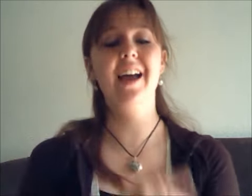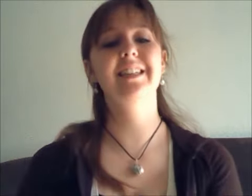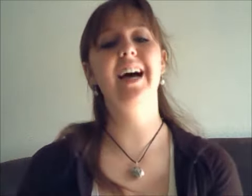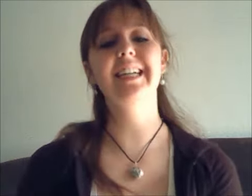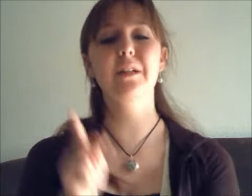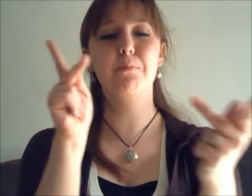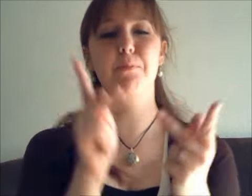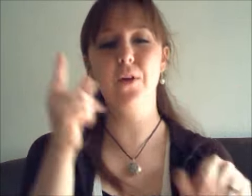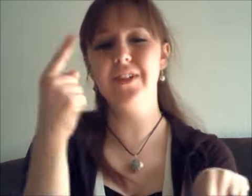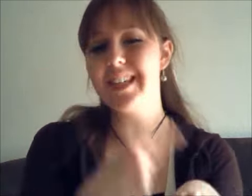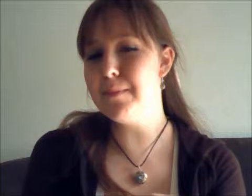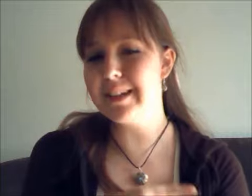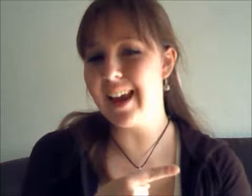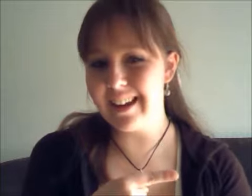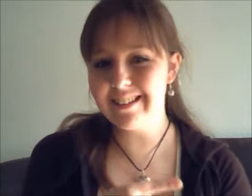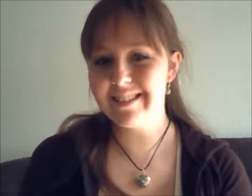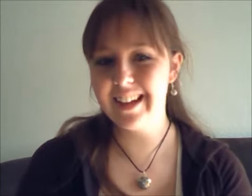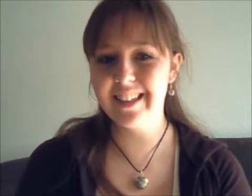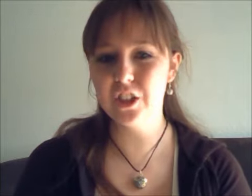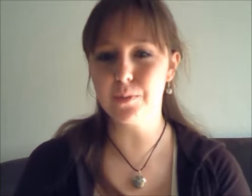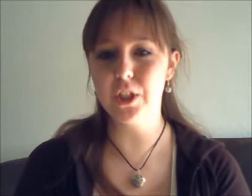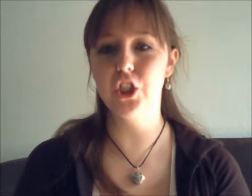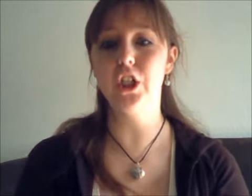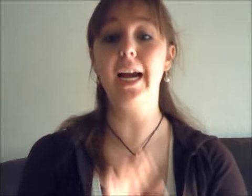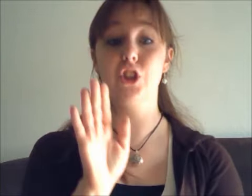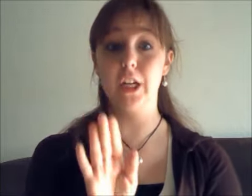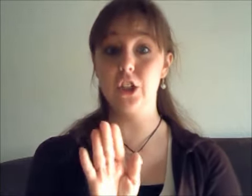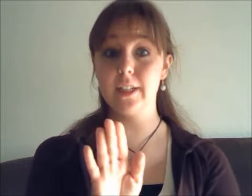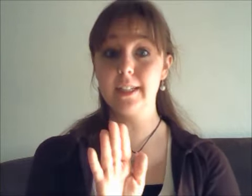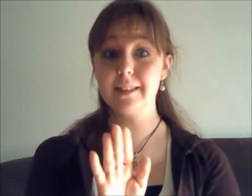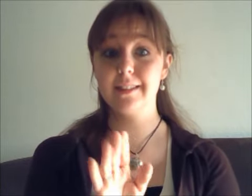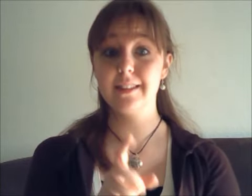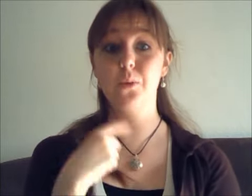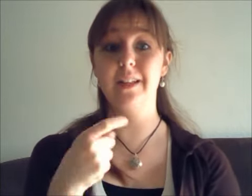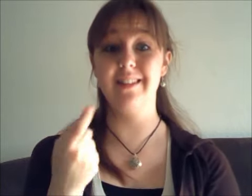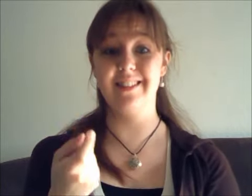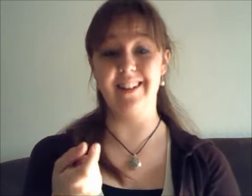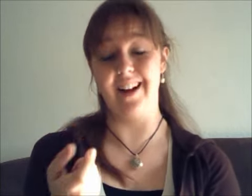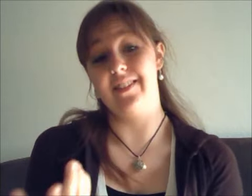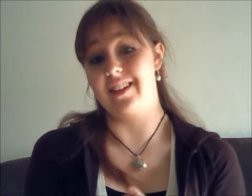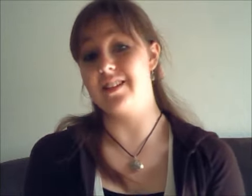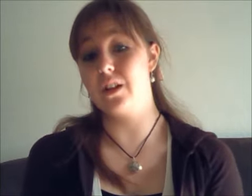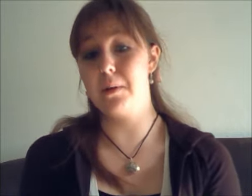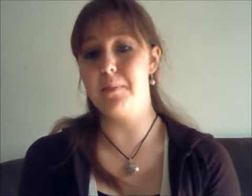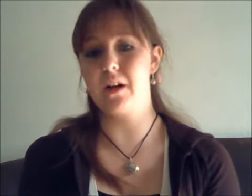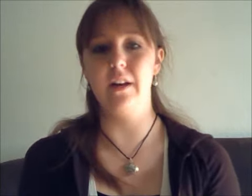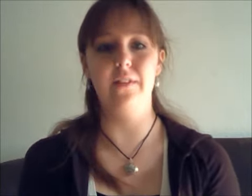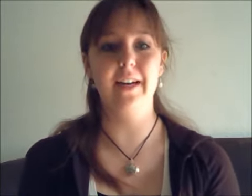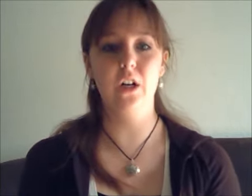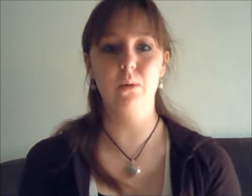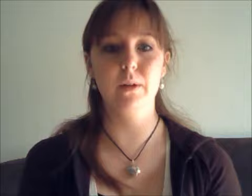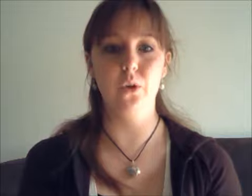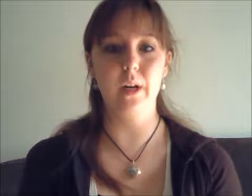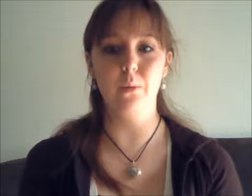And I did perfect time again in the interpretation. I changed it to what I think is a little bit better, and if I could go redo it, I would.